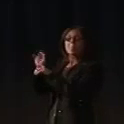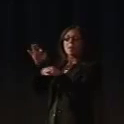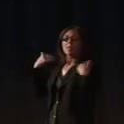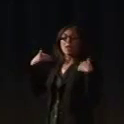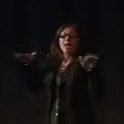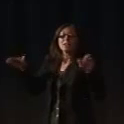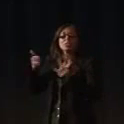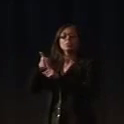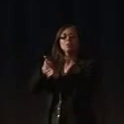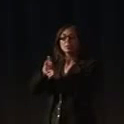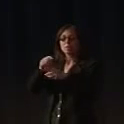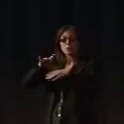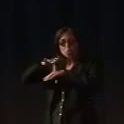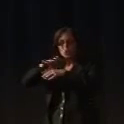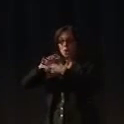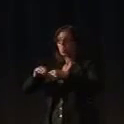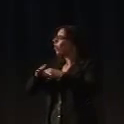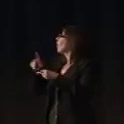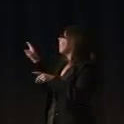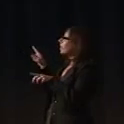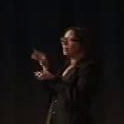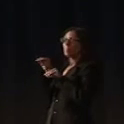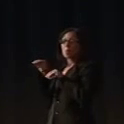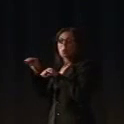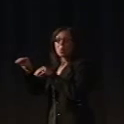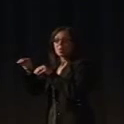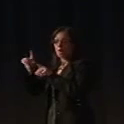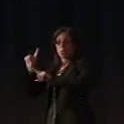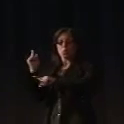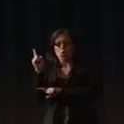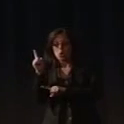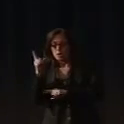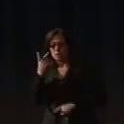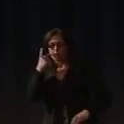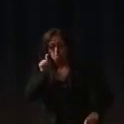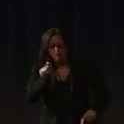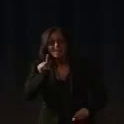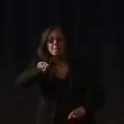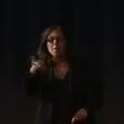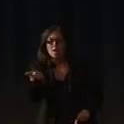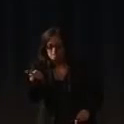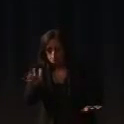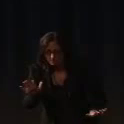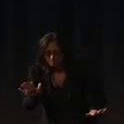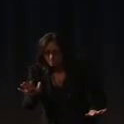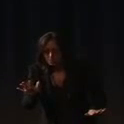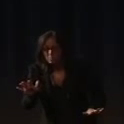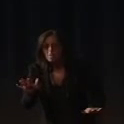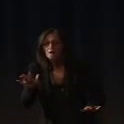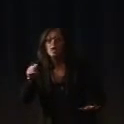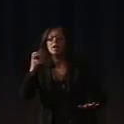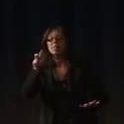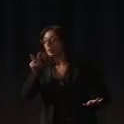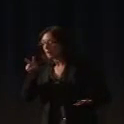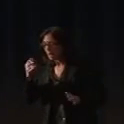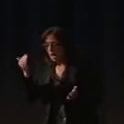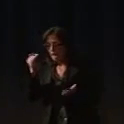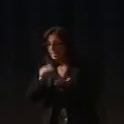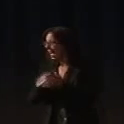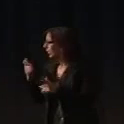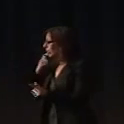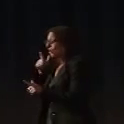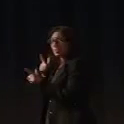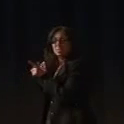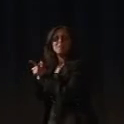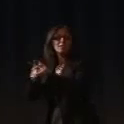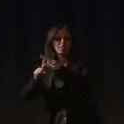And what she sees, again, after having fled so long, is not